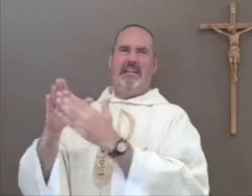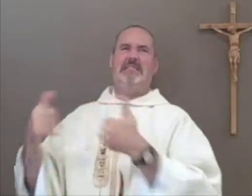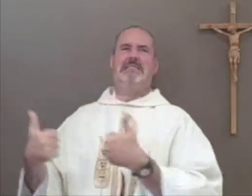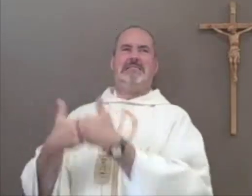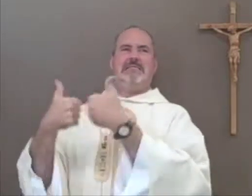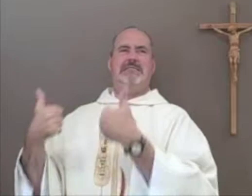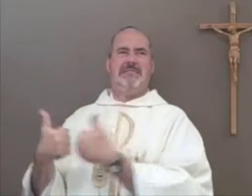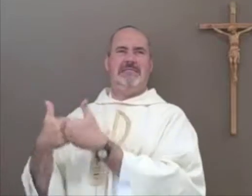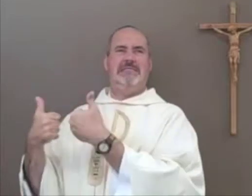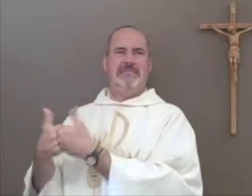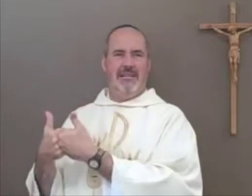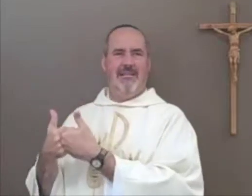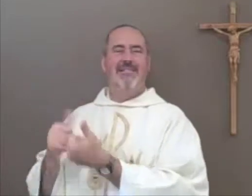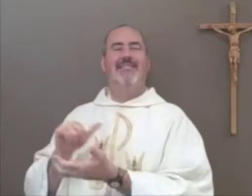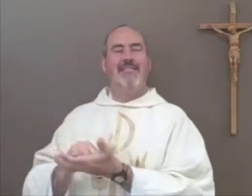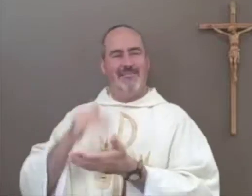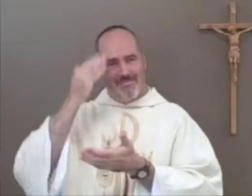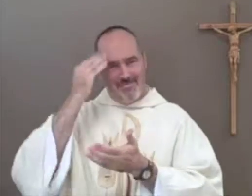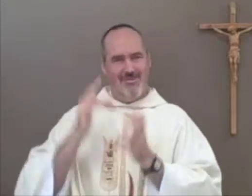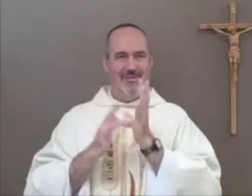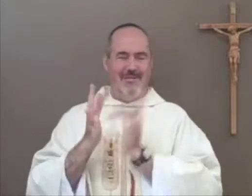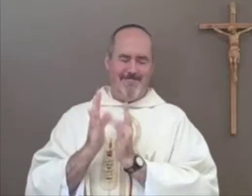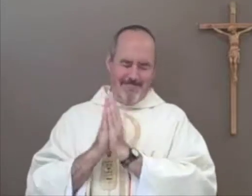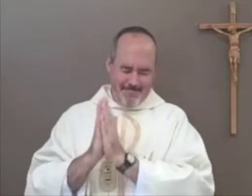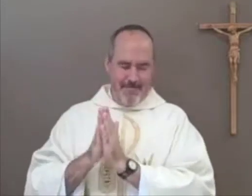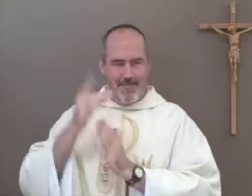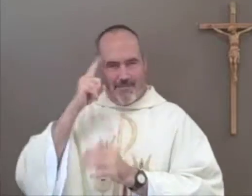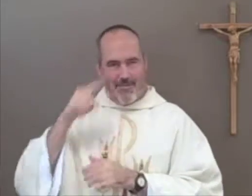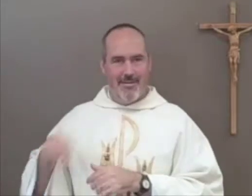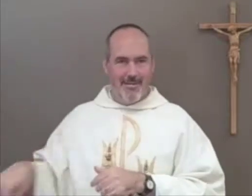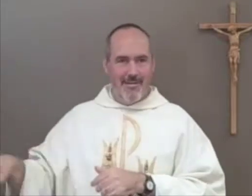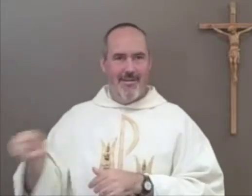face all kinds of challenges. And that's why he felt he needed to pray for them.